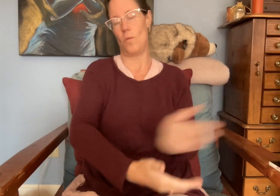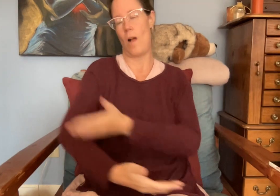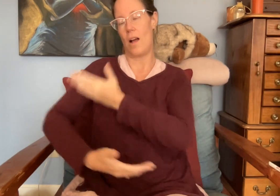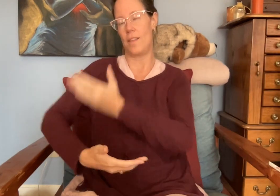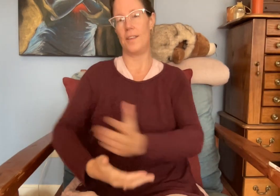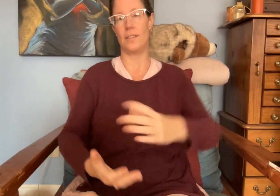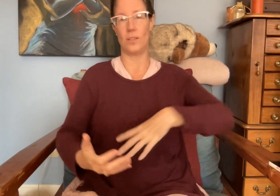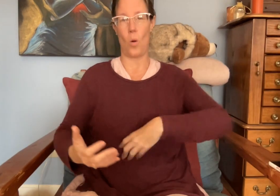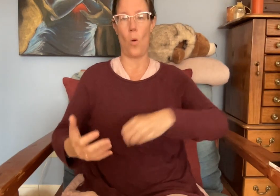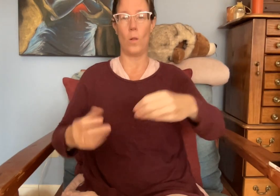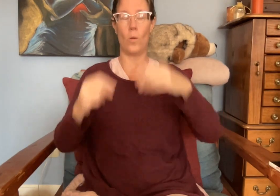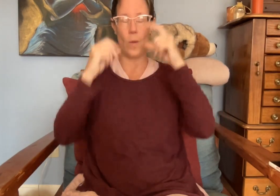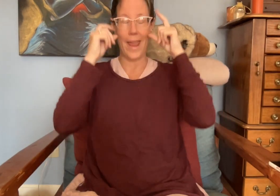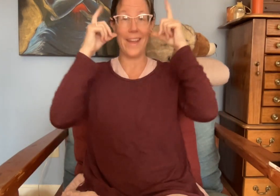Rock this soul awake.